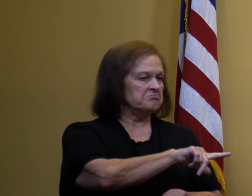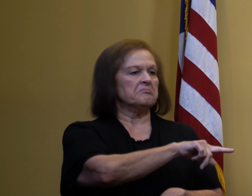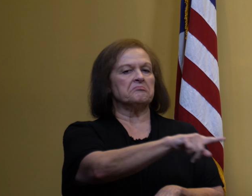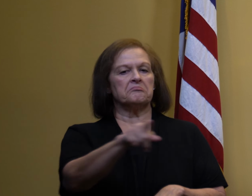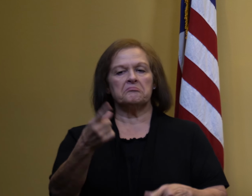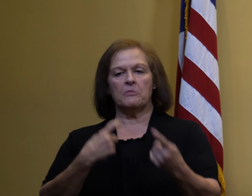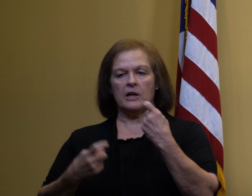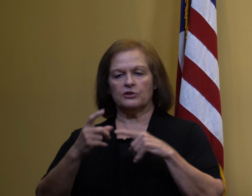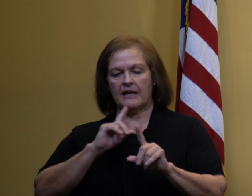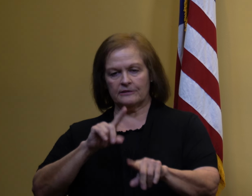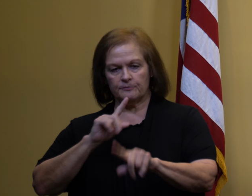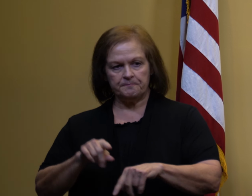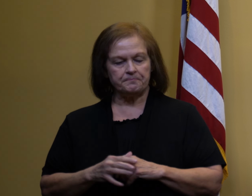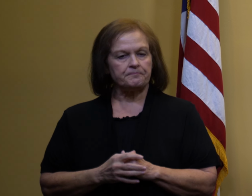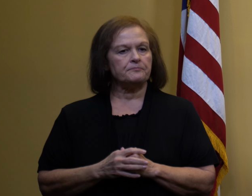and answers,